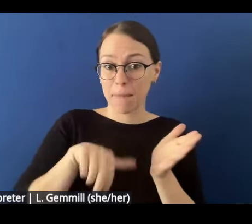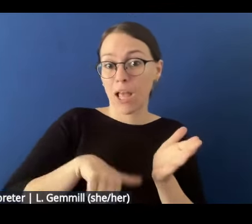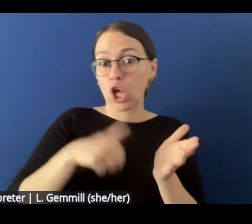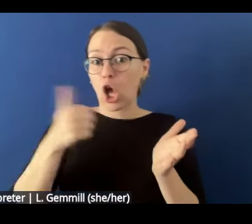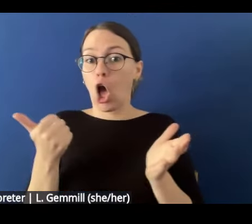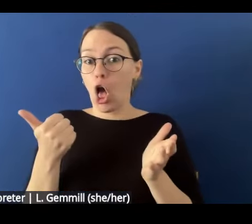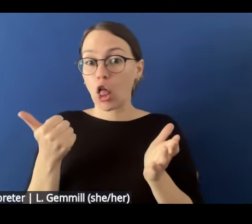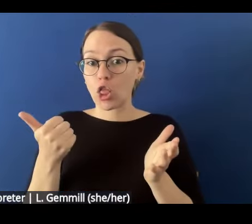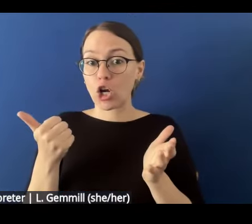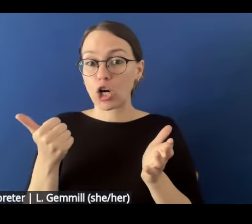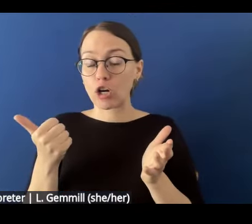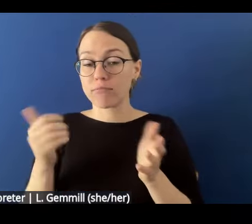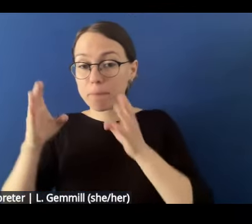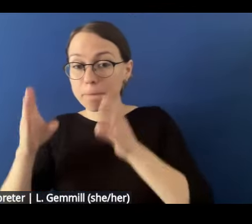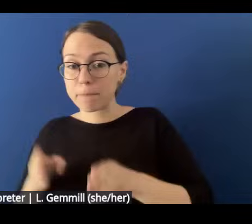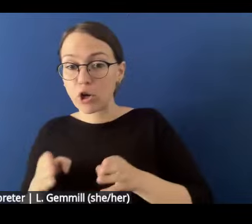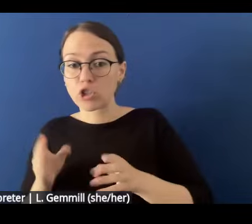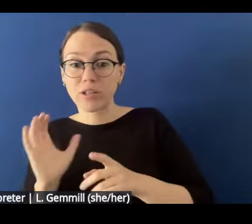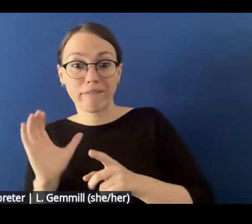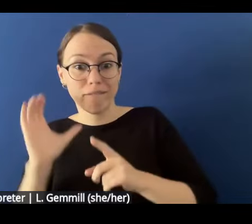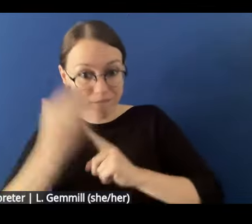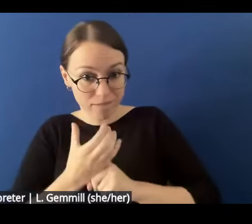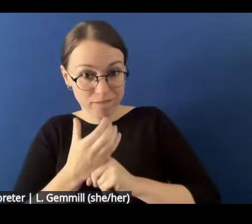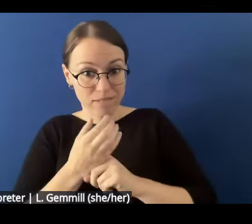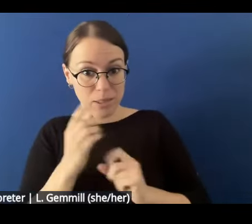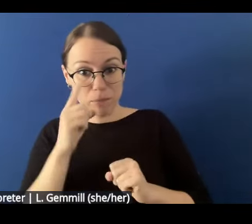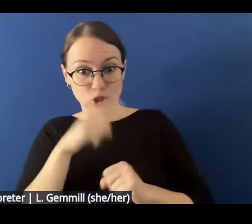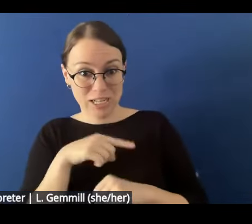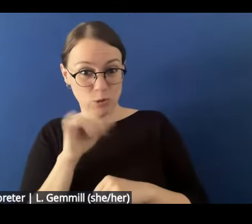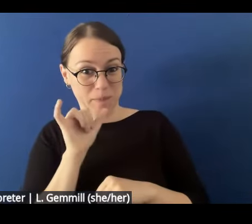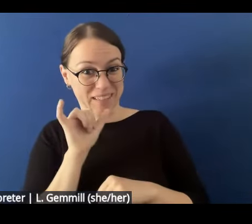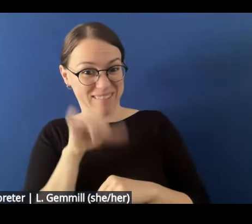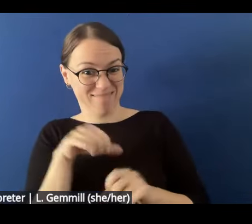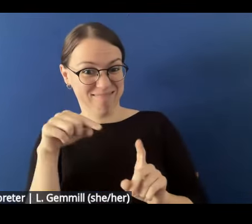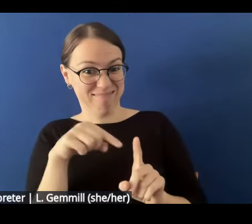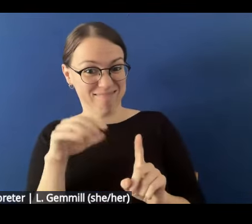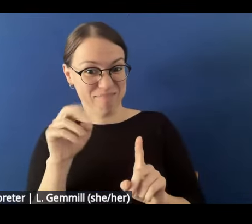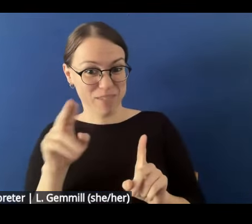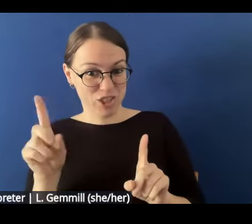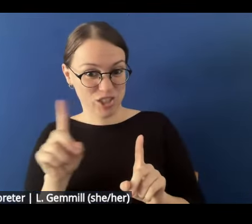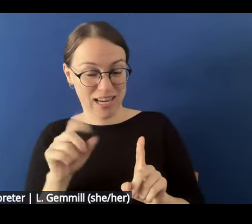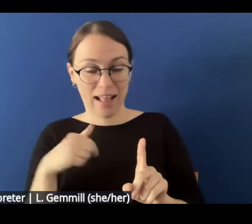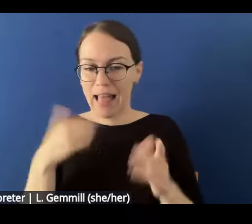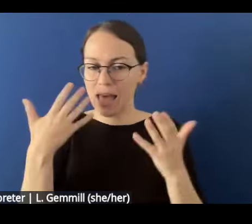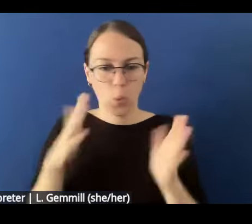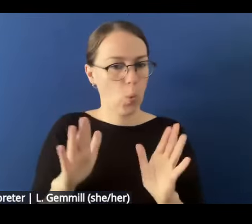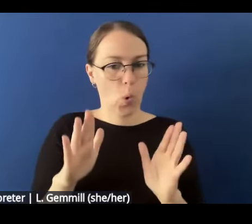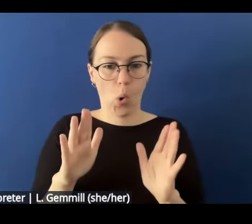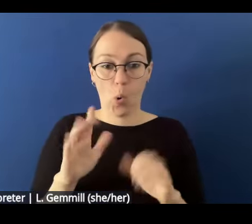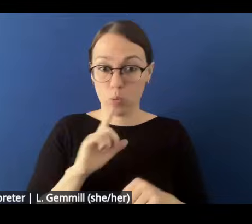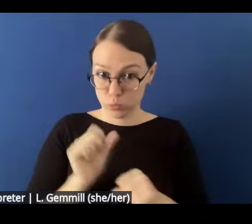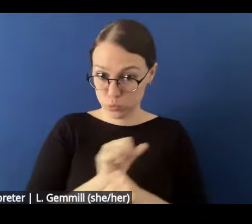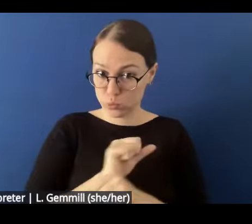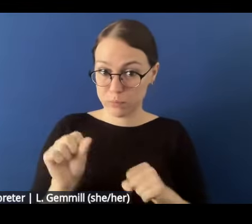this individual. And I don't know if Mr. Delahunt did sign it himself and it doesn't